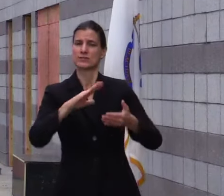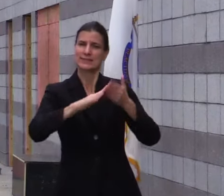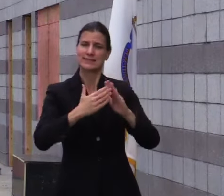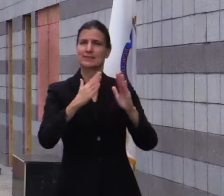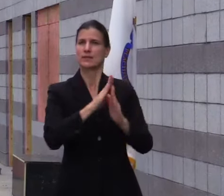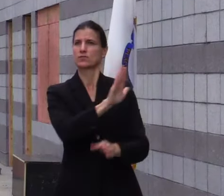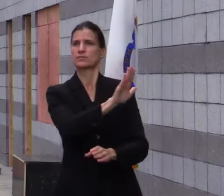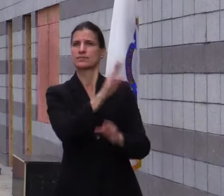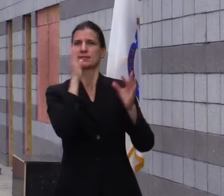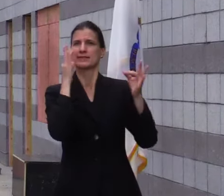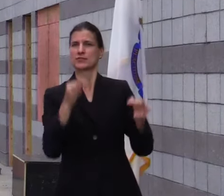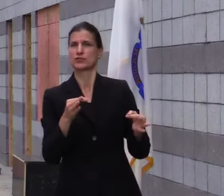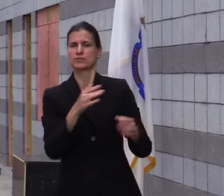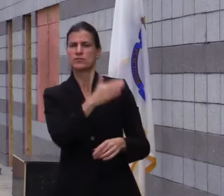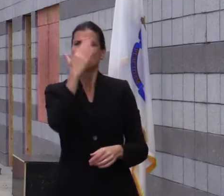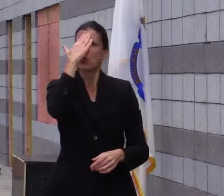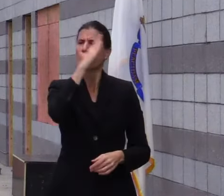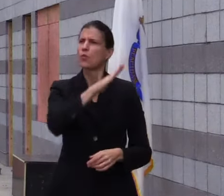community.